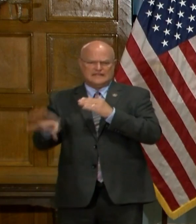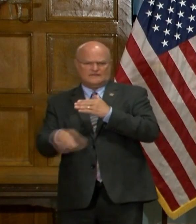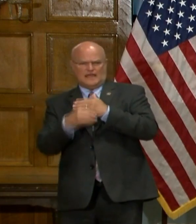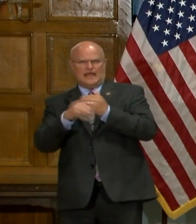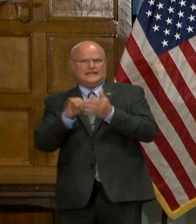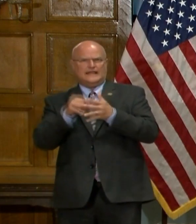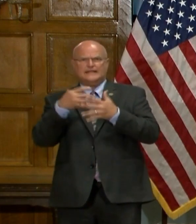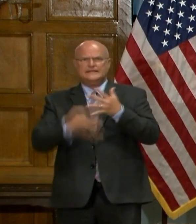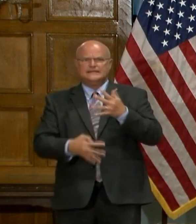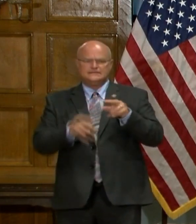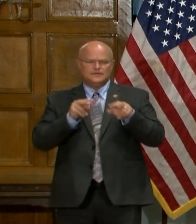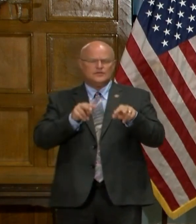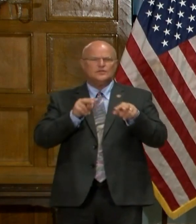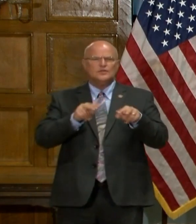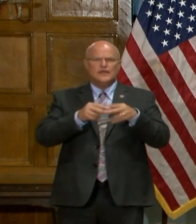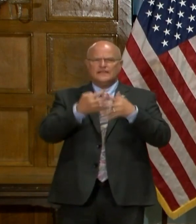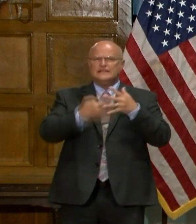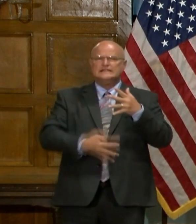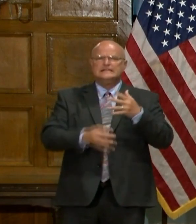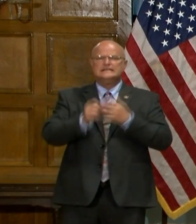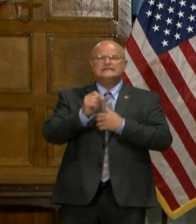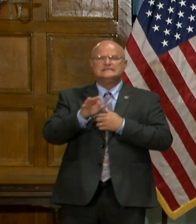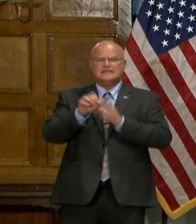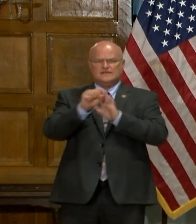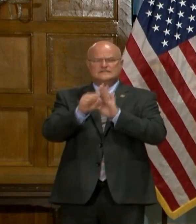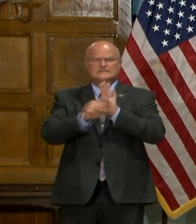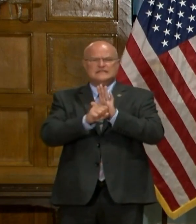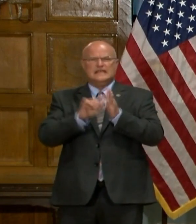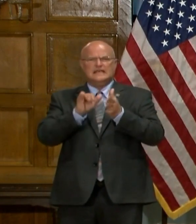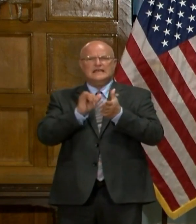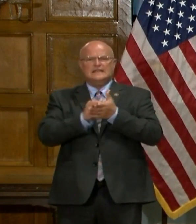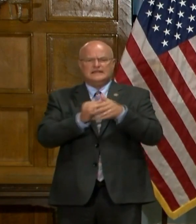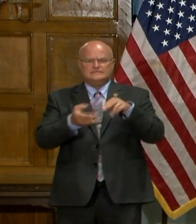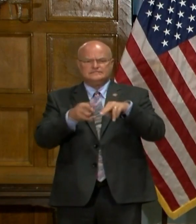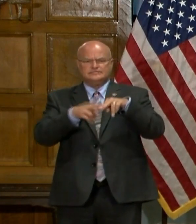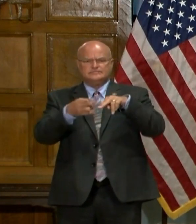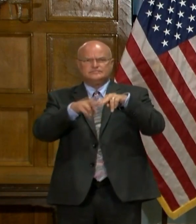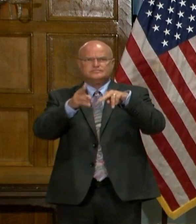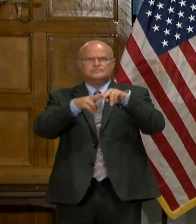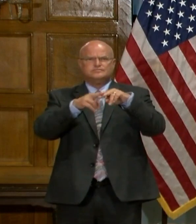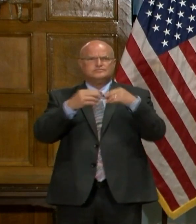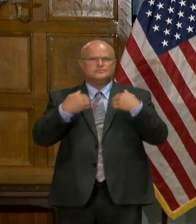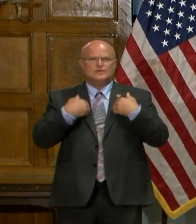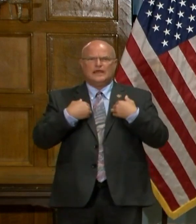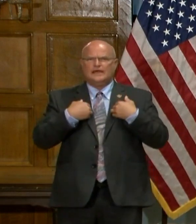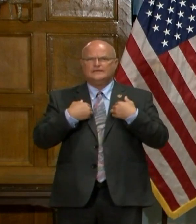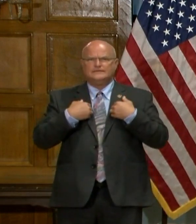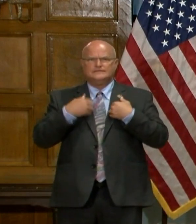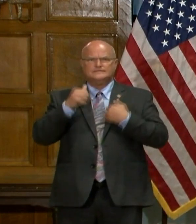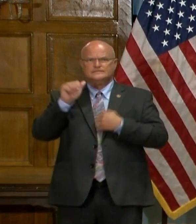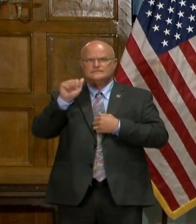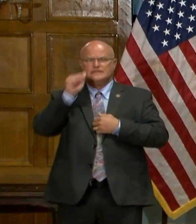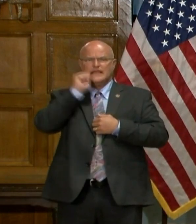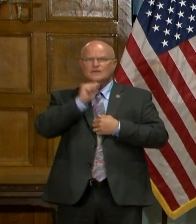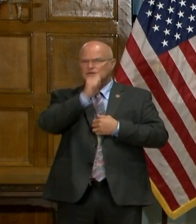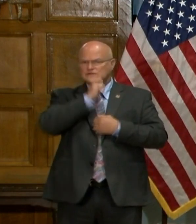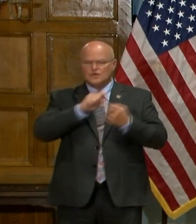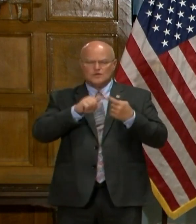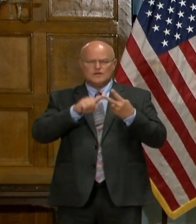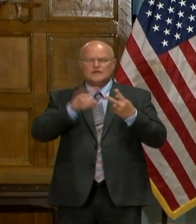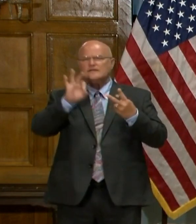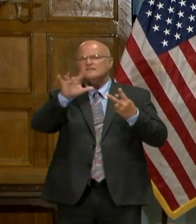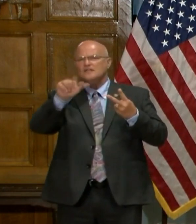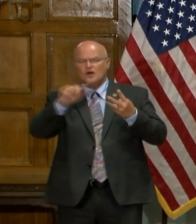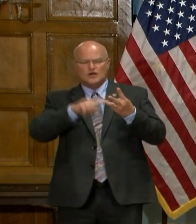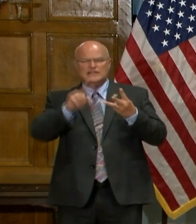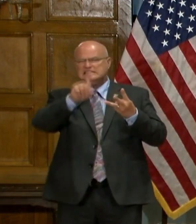added. Whenever you look at the list of states that are increasing, you've got Arizona,